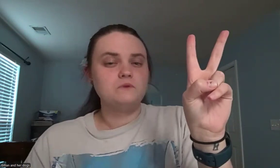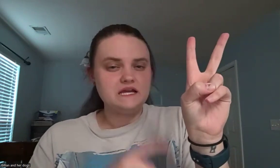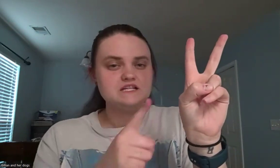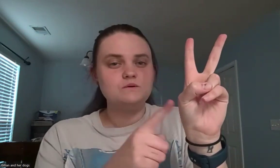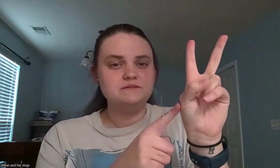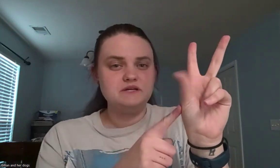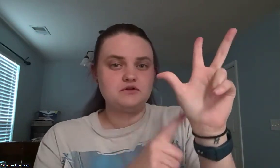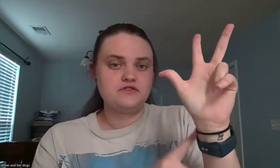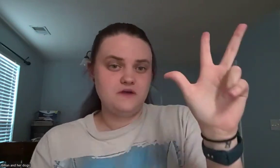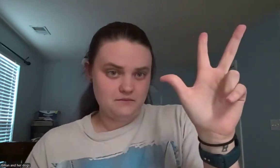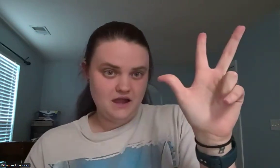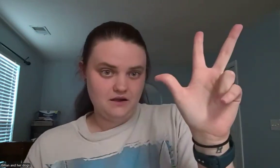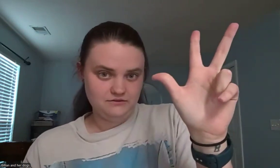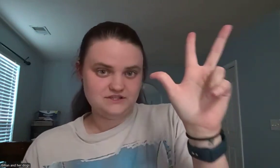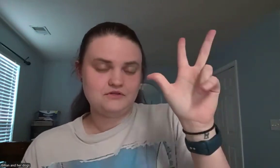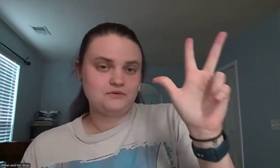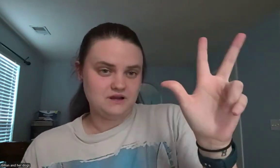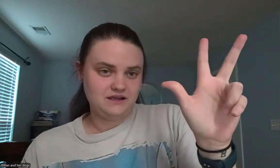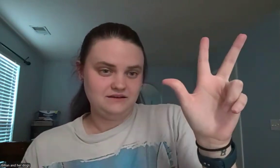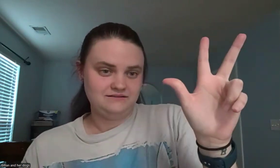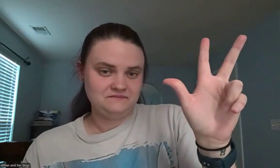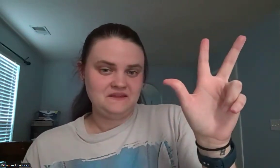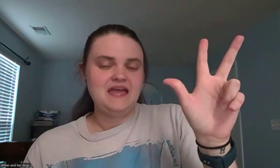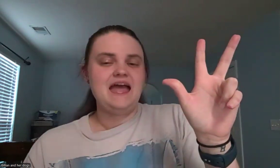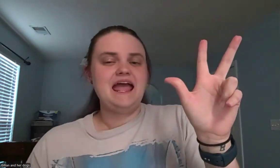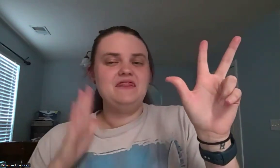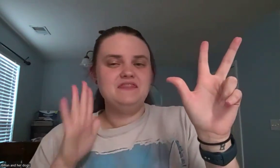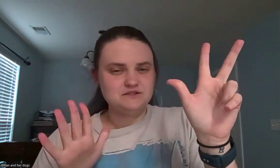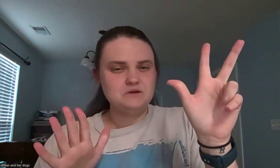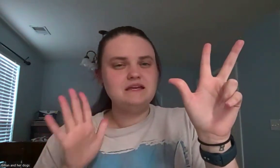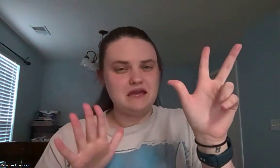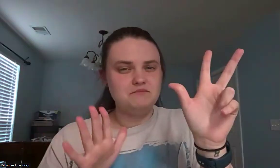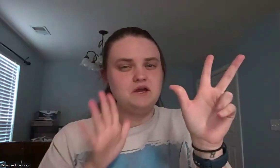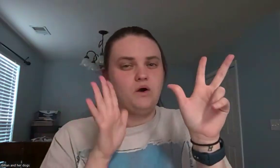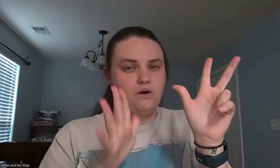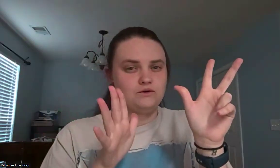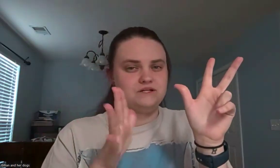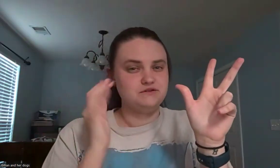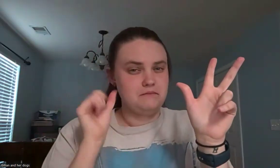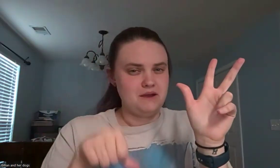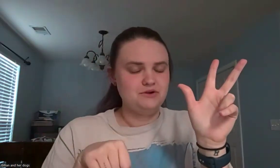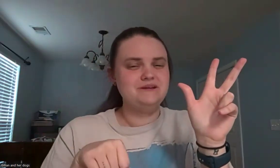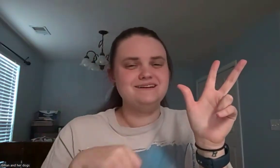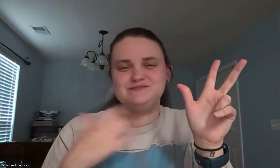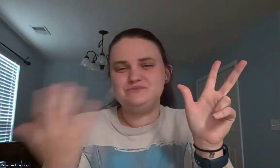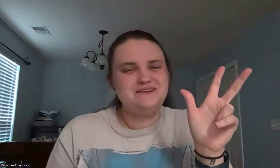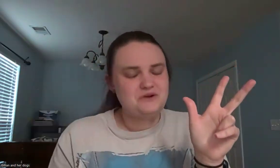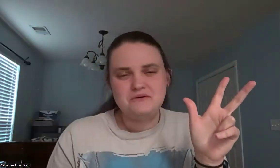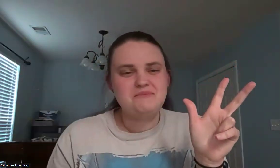three is going to be your thumb out, so three. And this one can be a hard one to remember because we've grown up